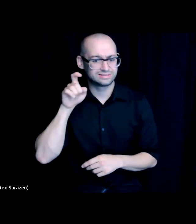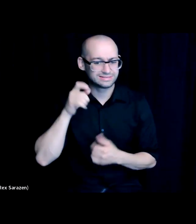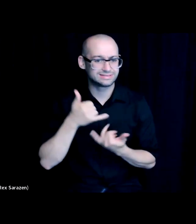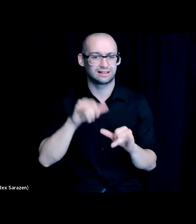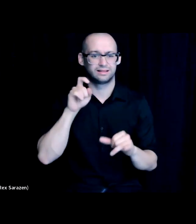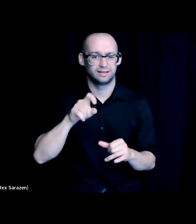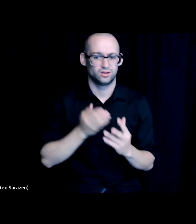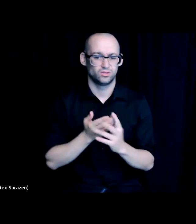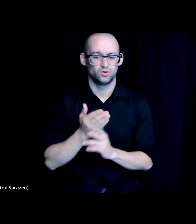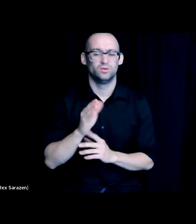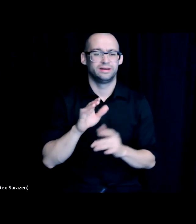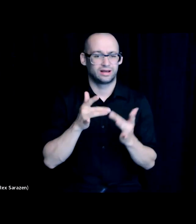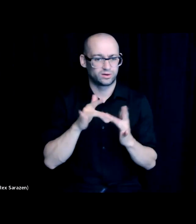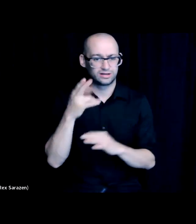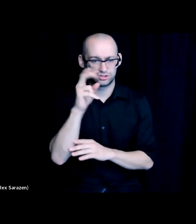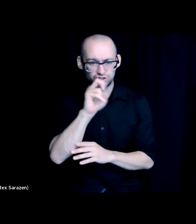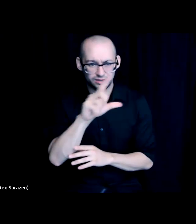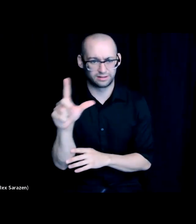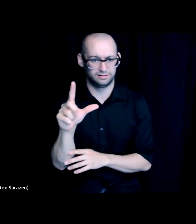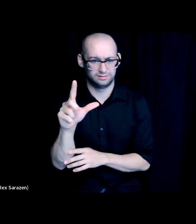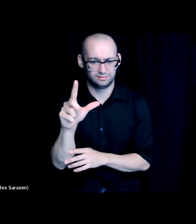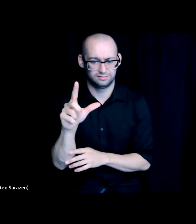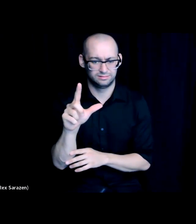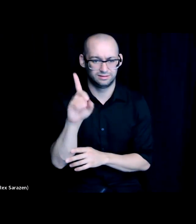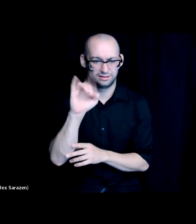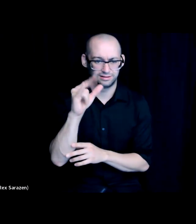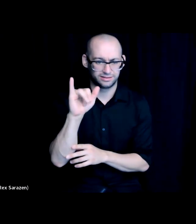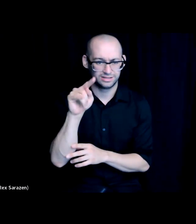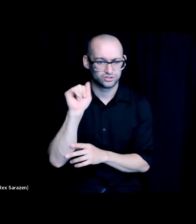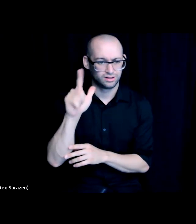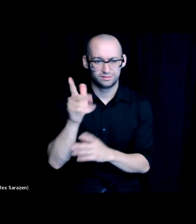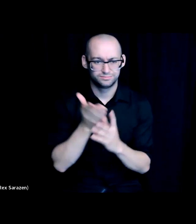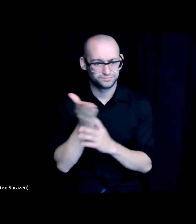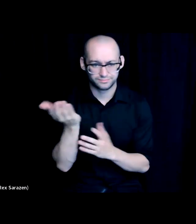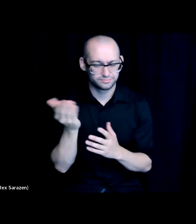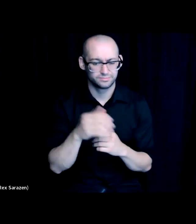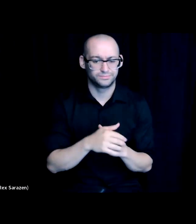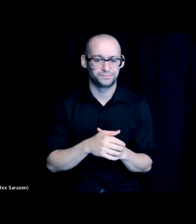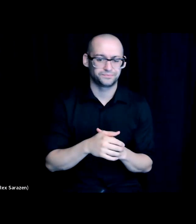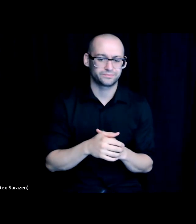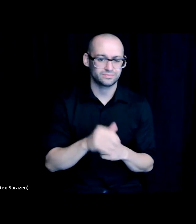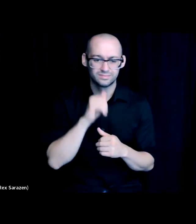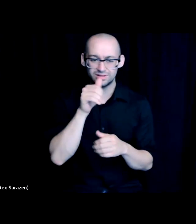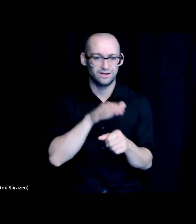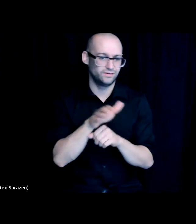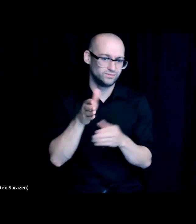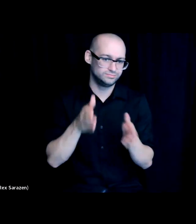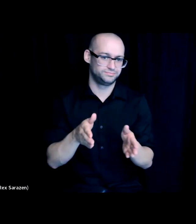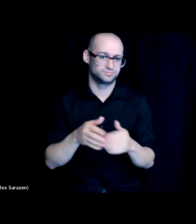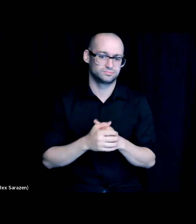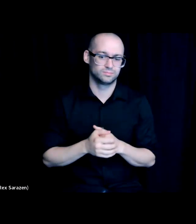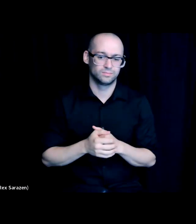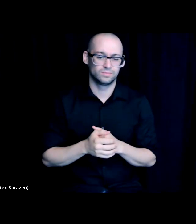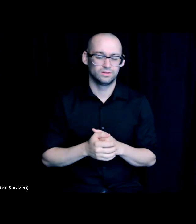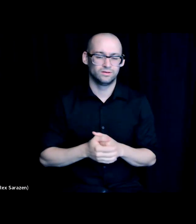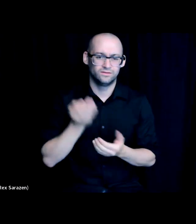digital channels to access. So the disparity there is still access and then financially affording any